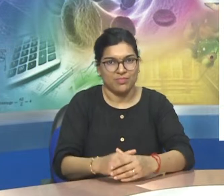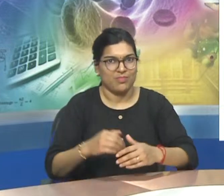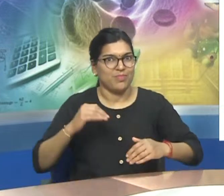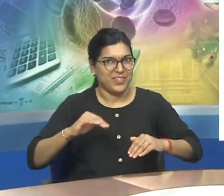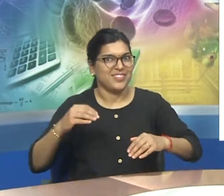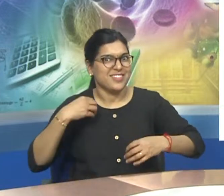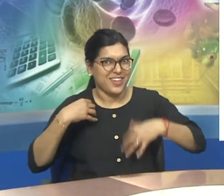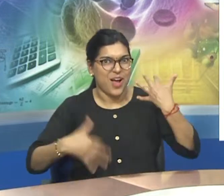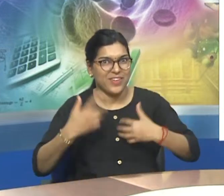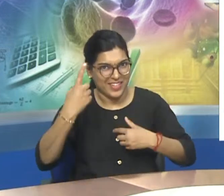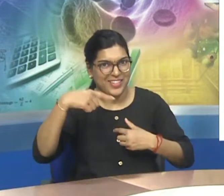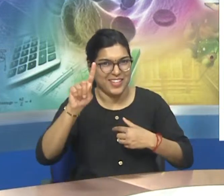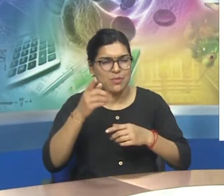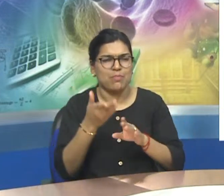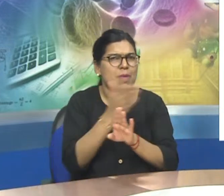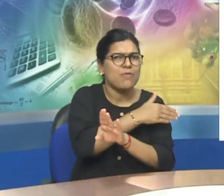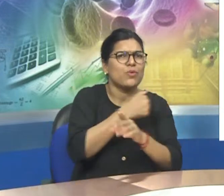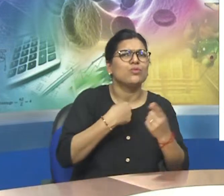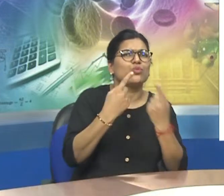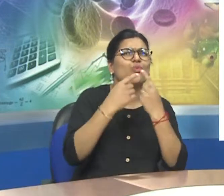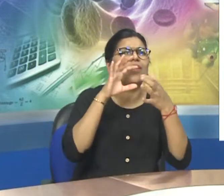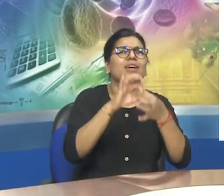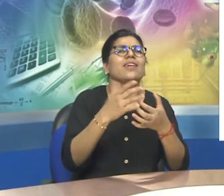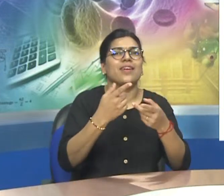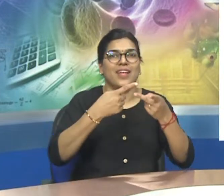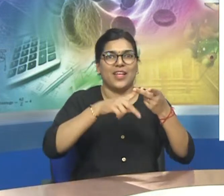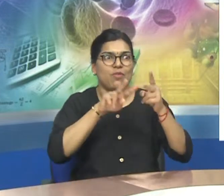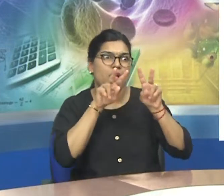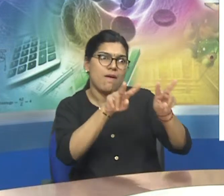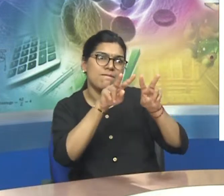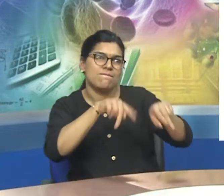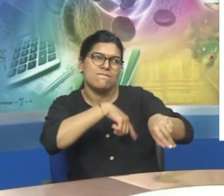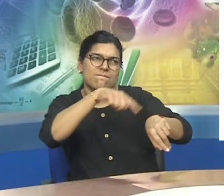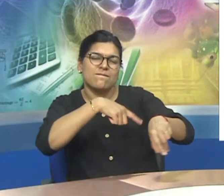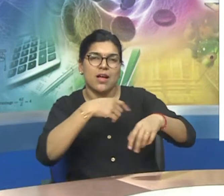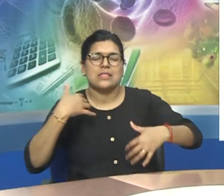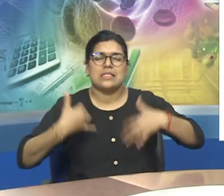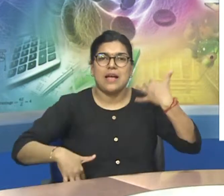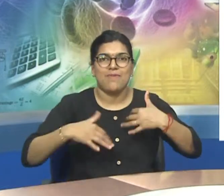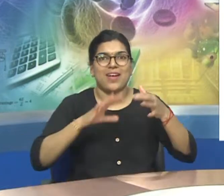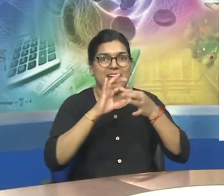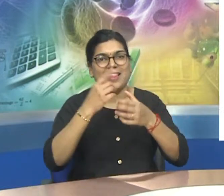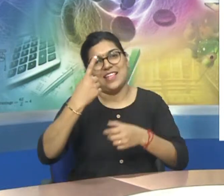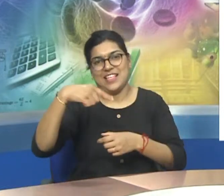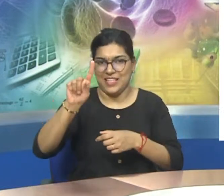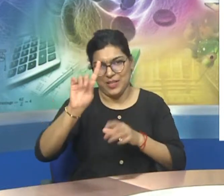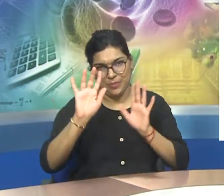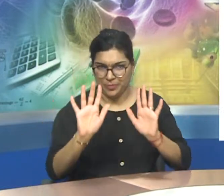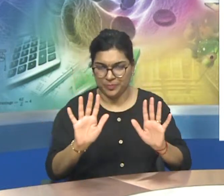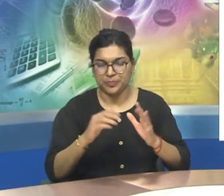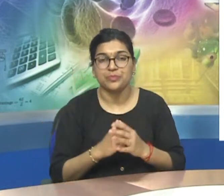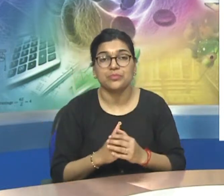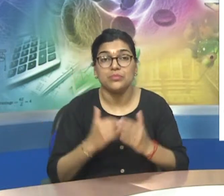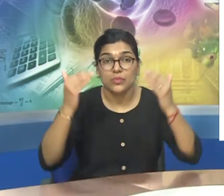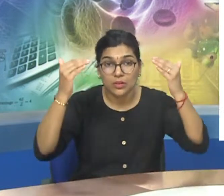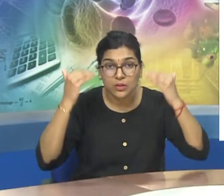It is true. Yes, children suffer more because every time they are watching TV for long